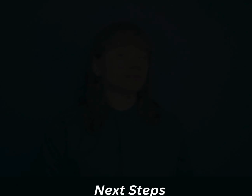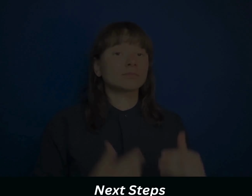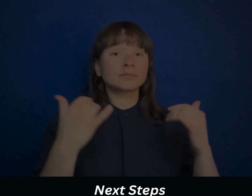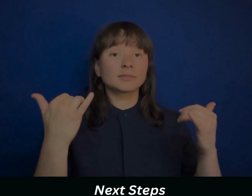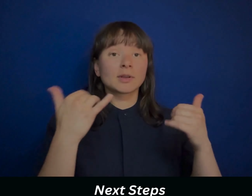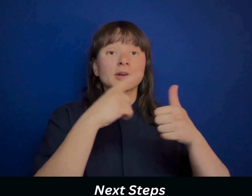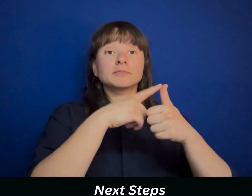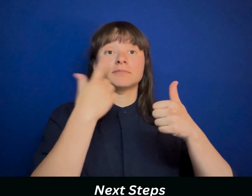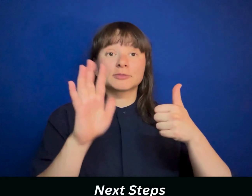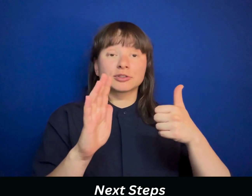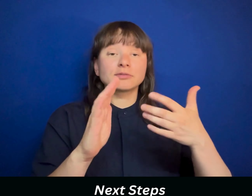Next steps.